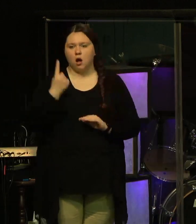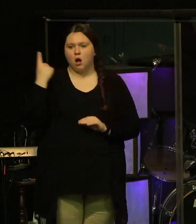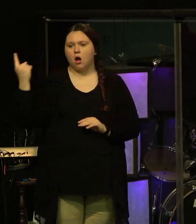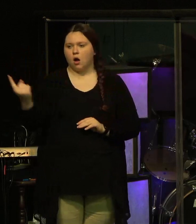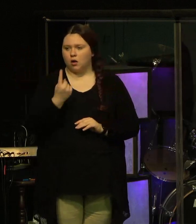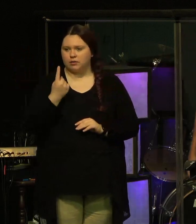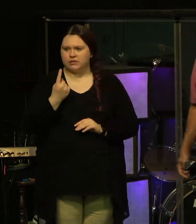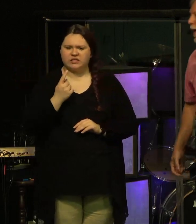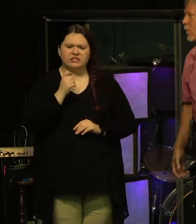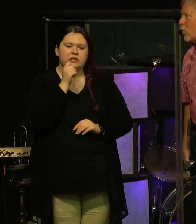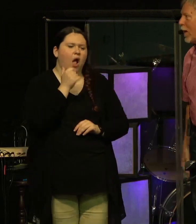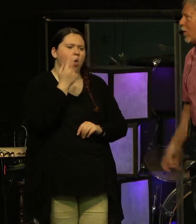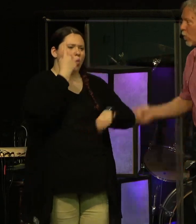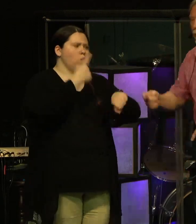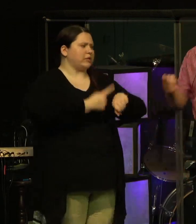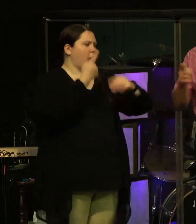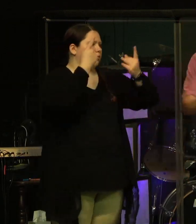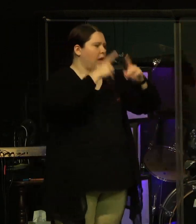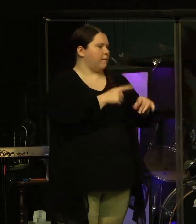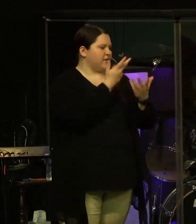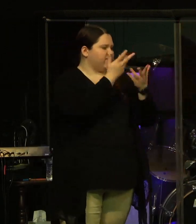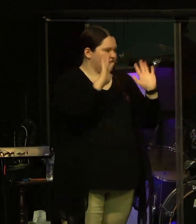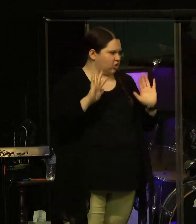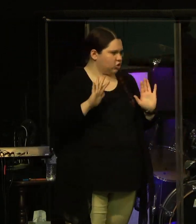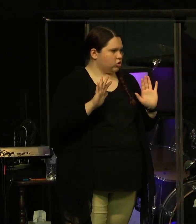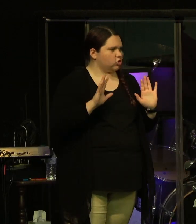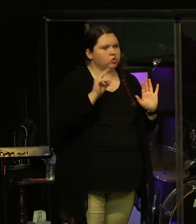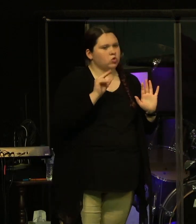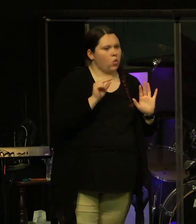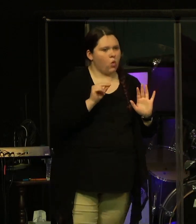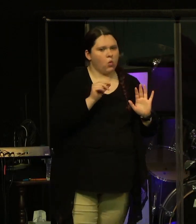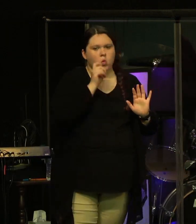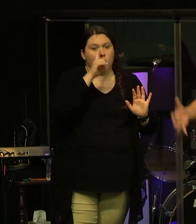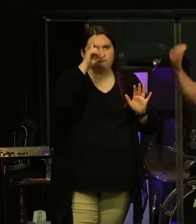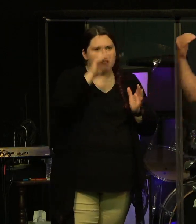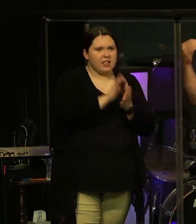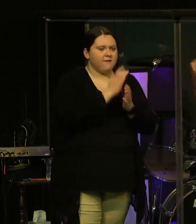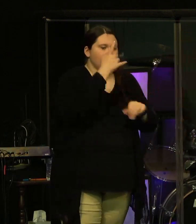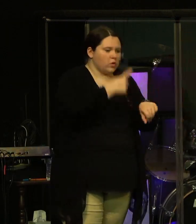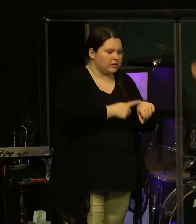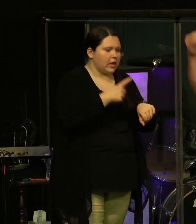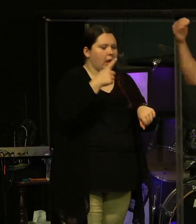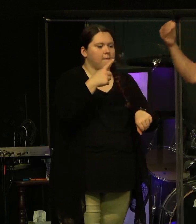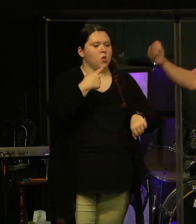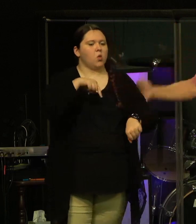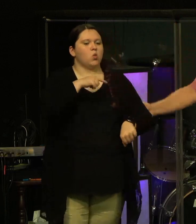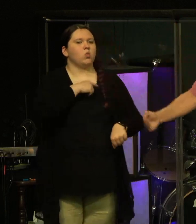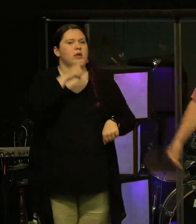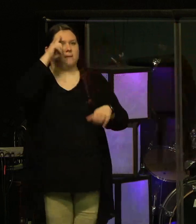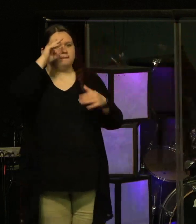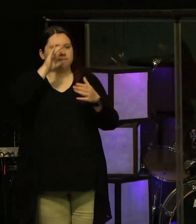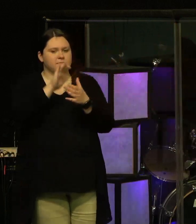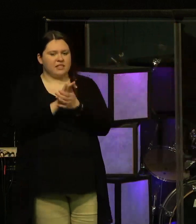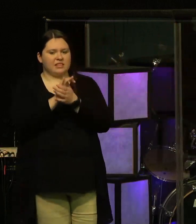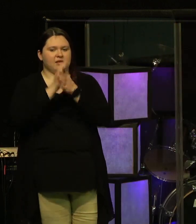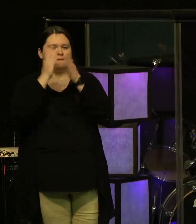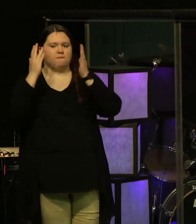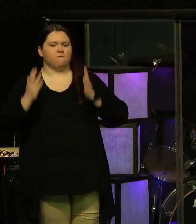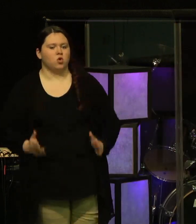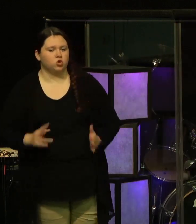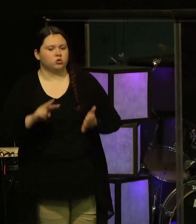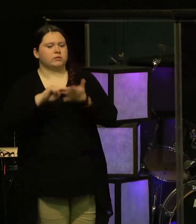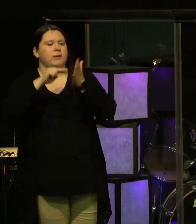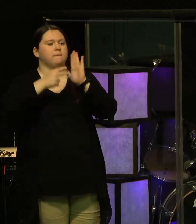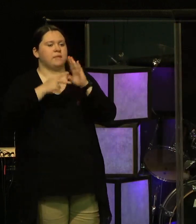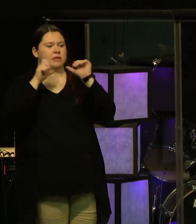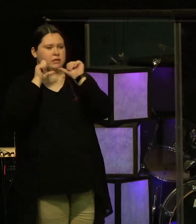not a one-time event. We don't just believe one time. We are believers.